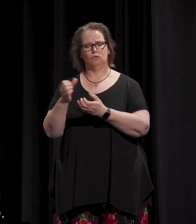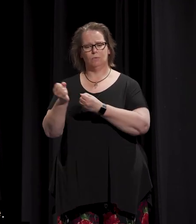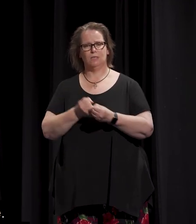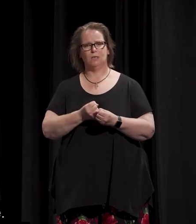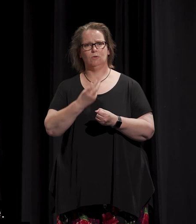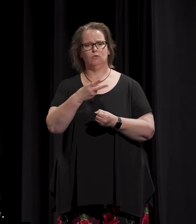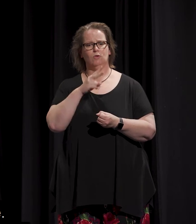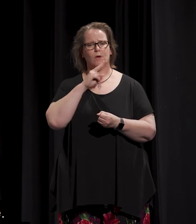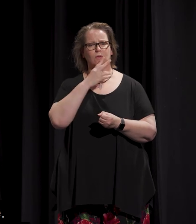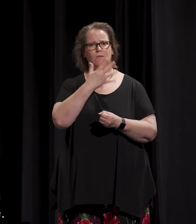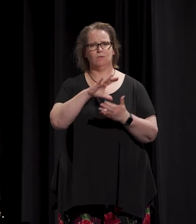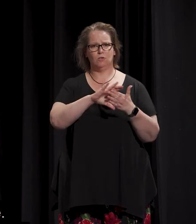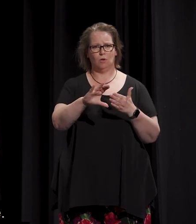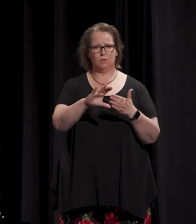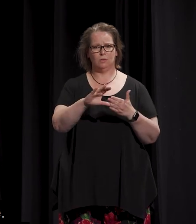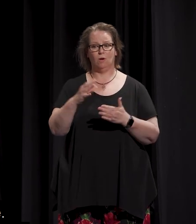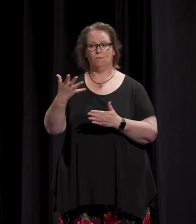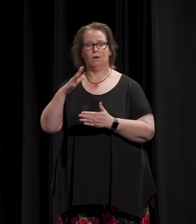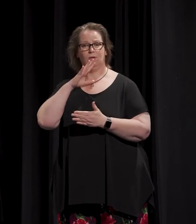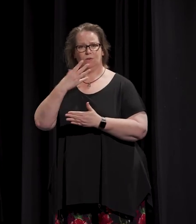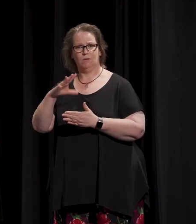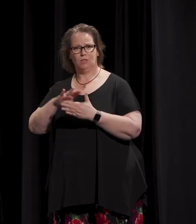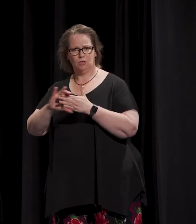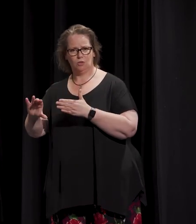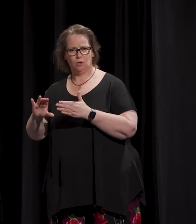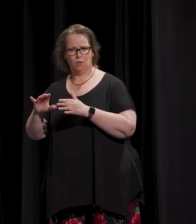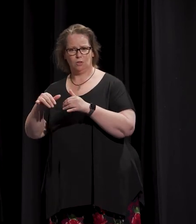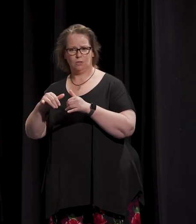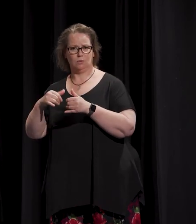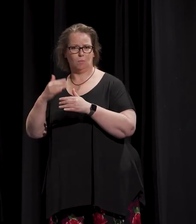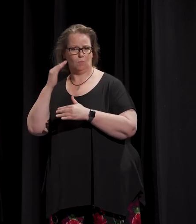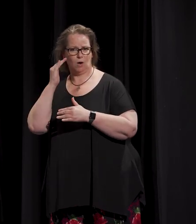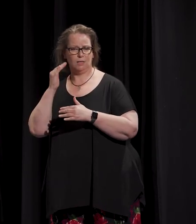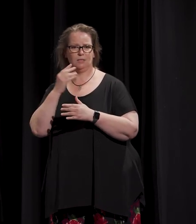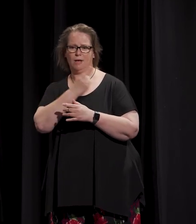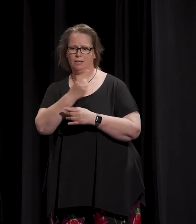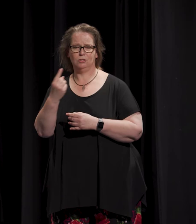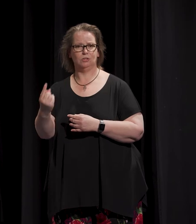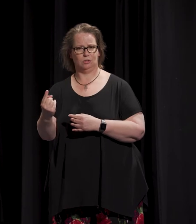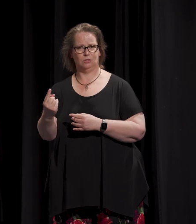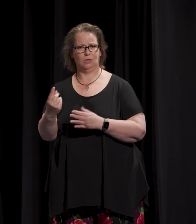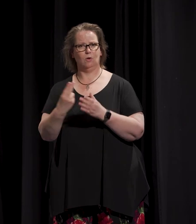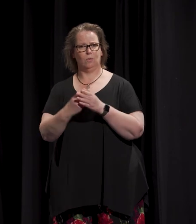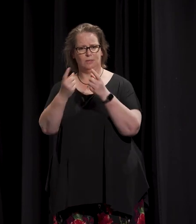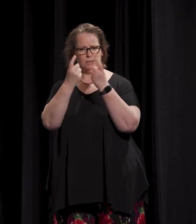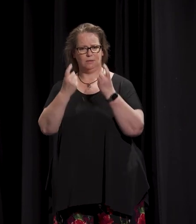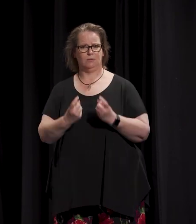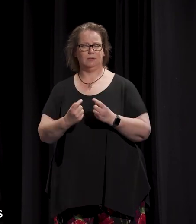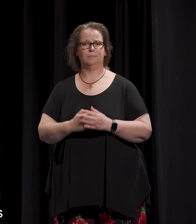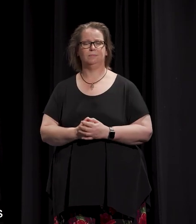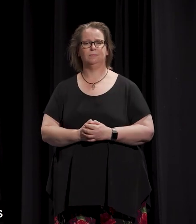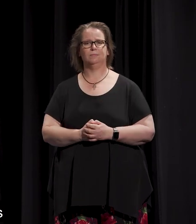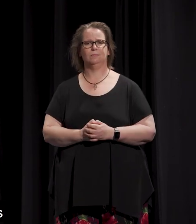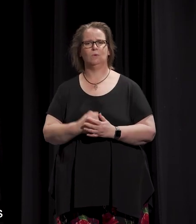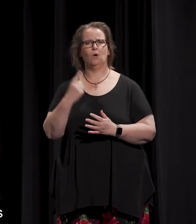a $250 and $550 prize, respectively, alongside their certificate.